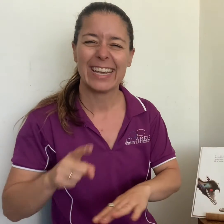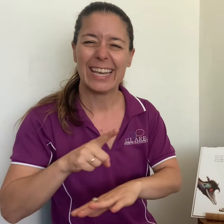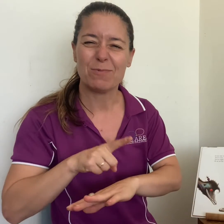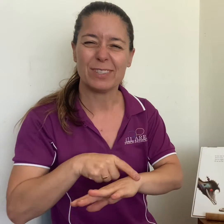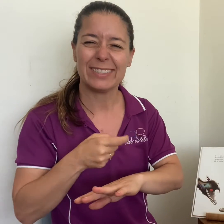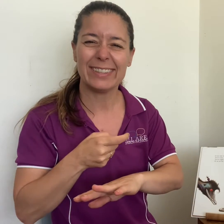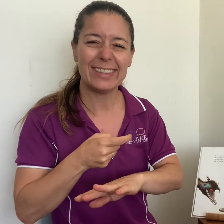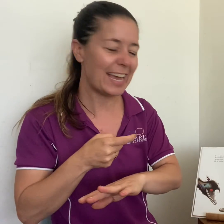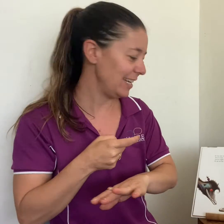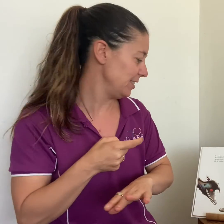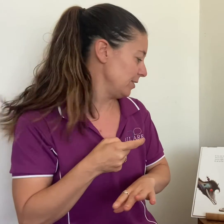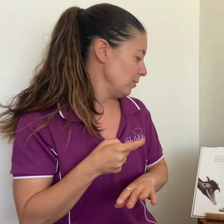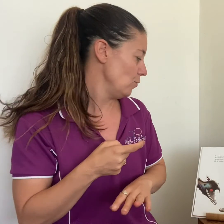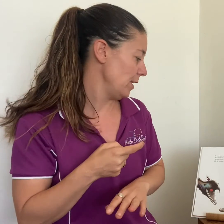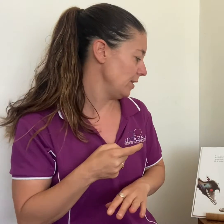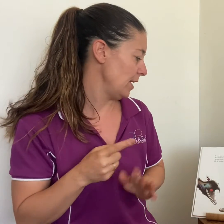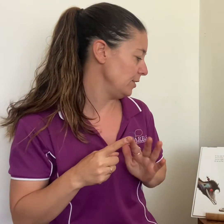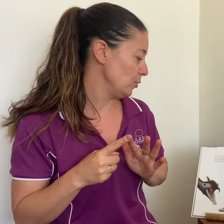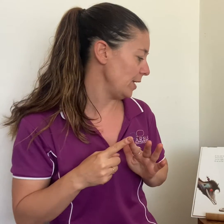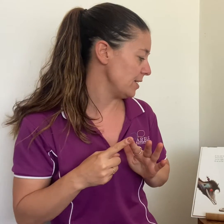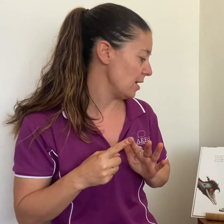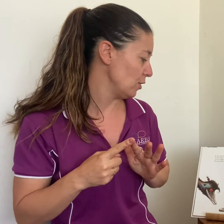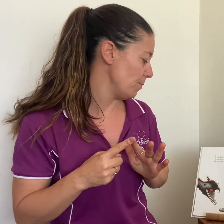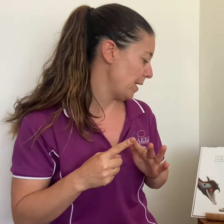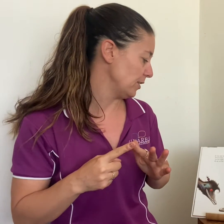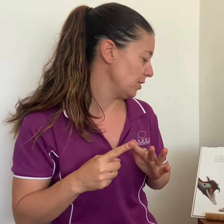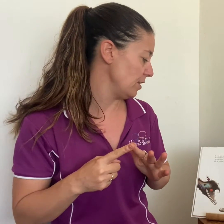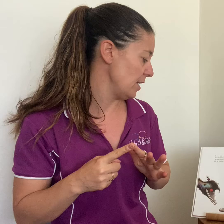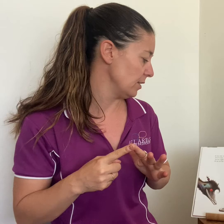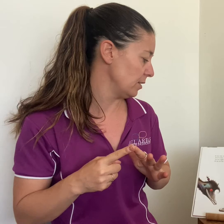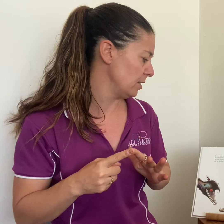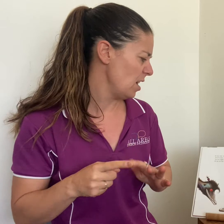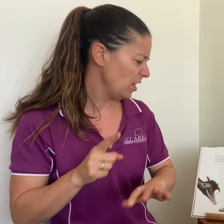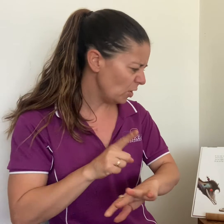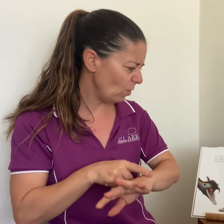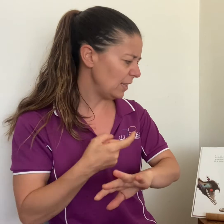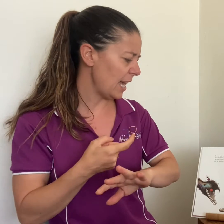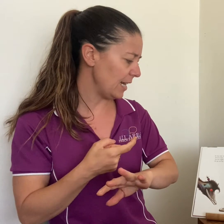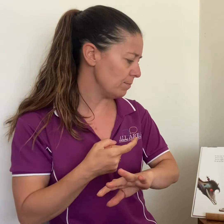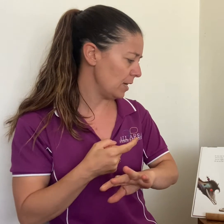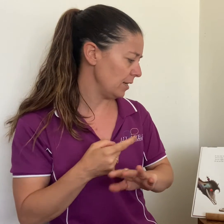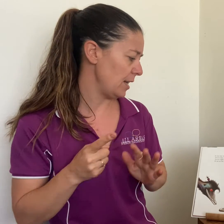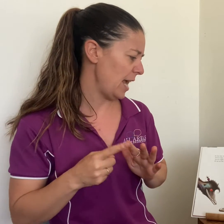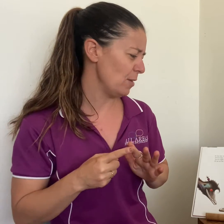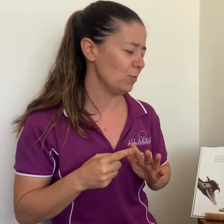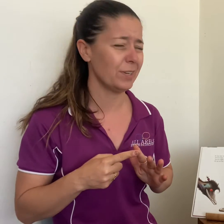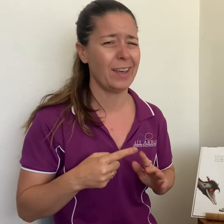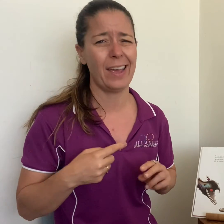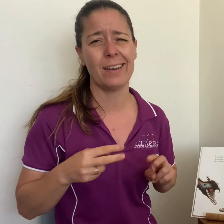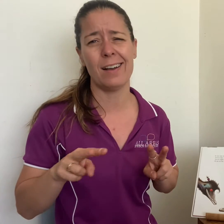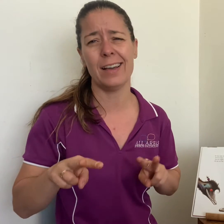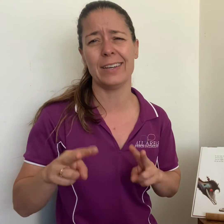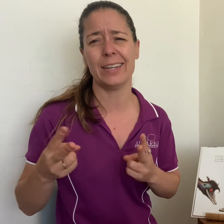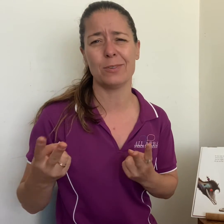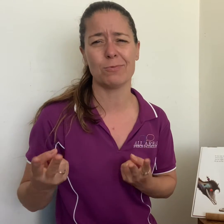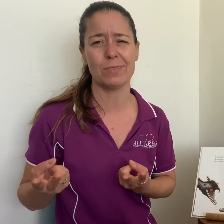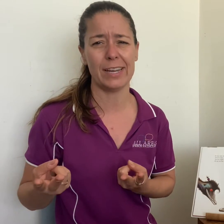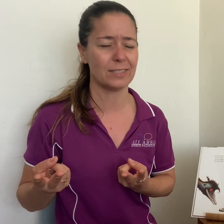It was late when Edwina got back to the nest. You're late, muttered Edward, and I need a